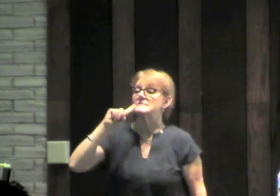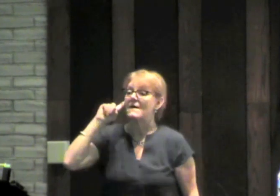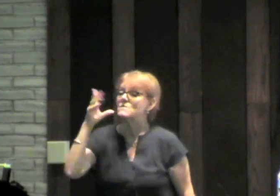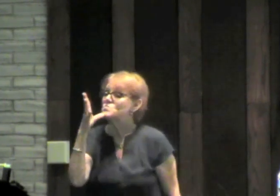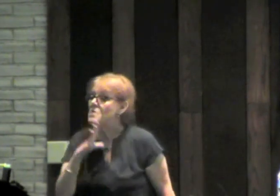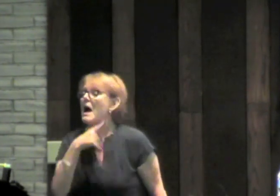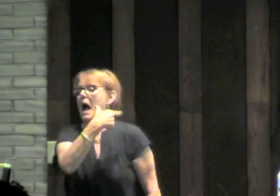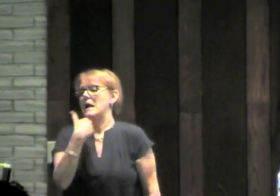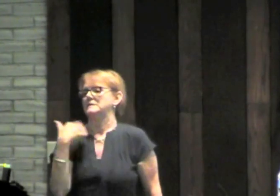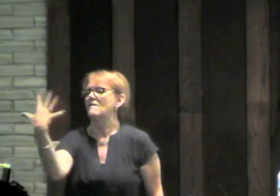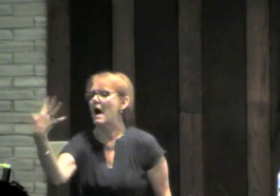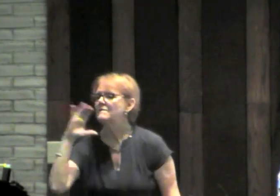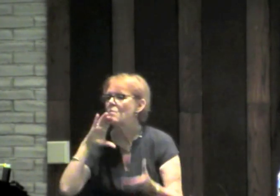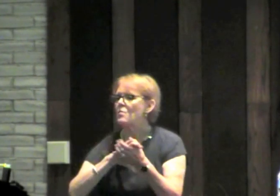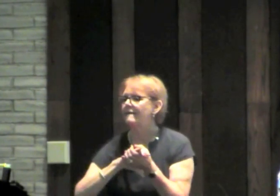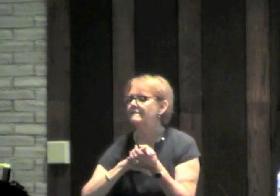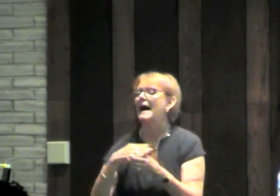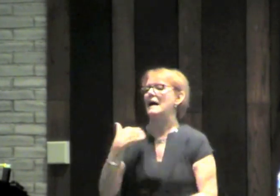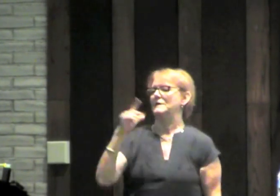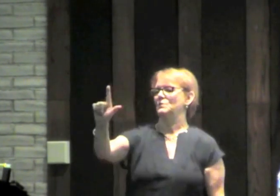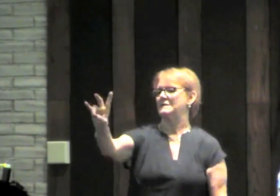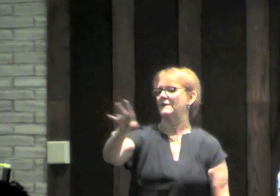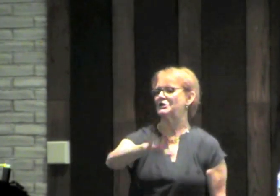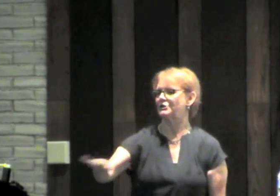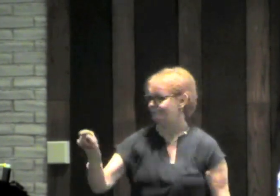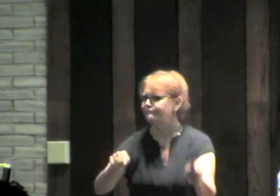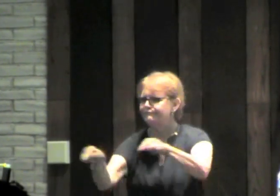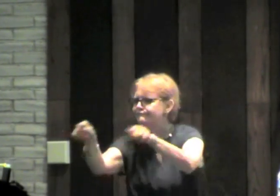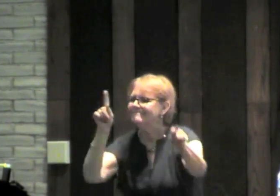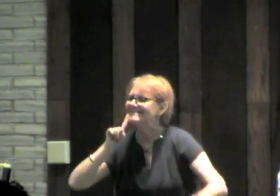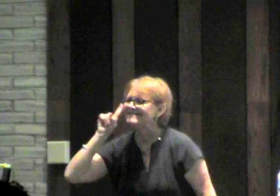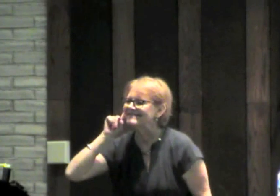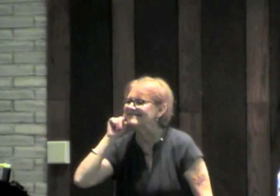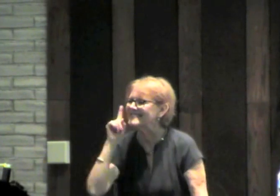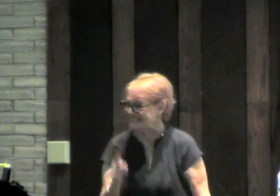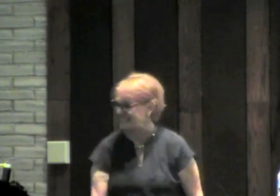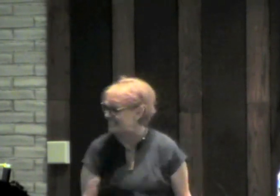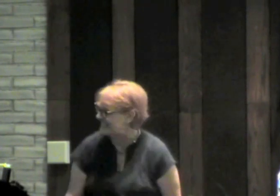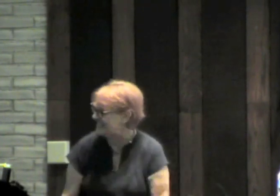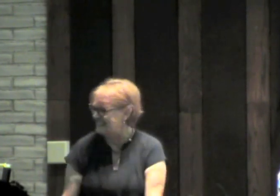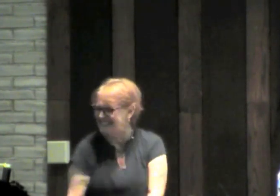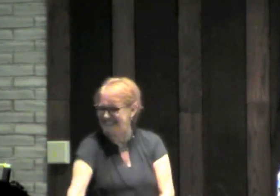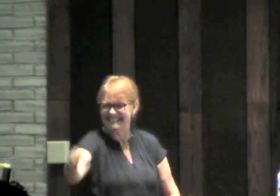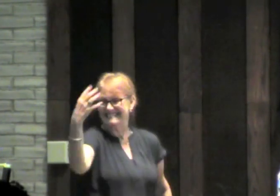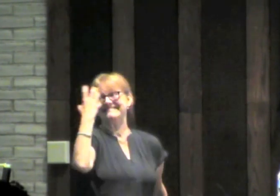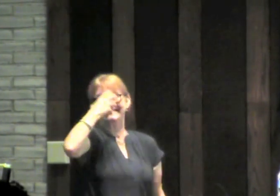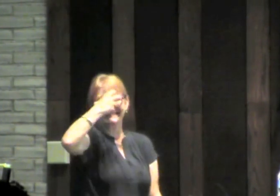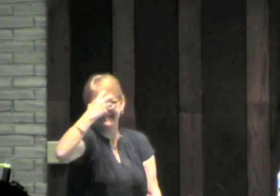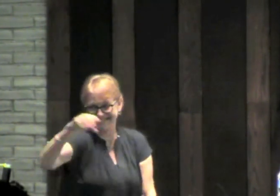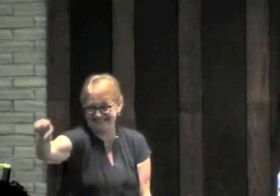he had married a deaf woman. And he had 5 wives and 27 children. And most of them were deaf. Just